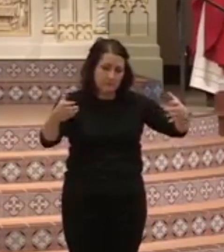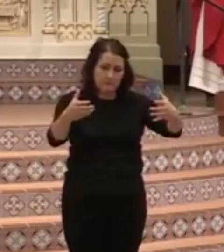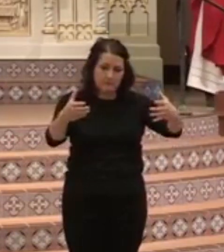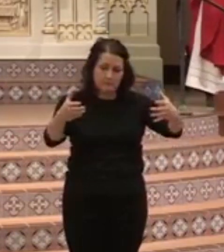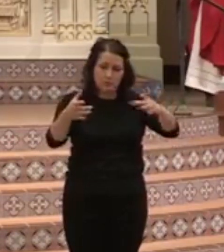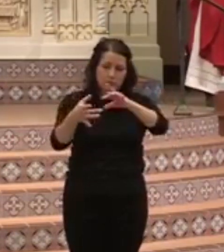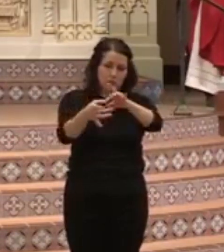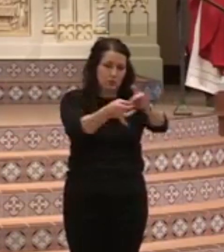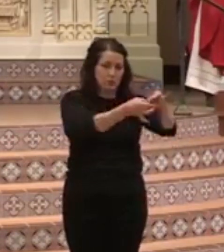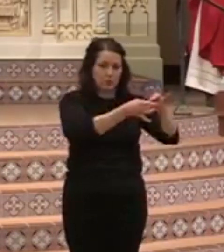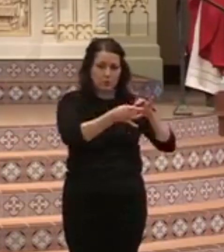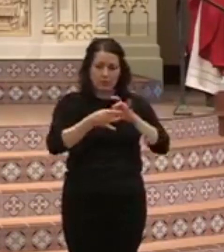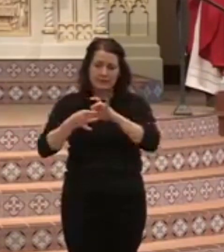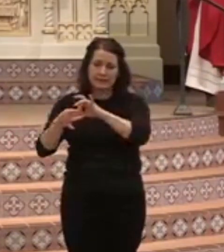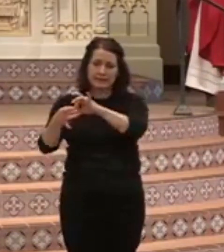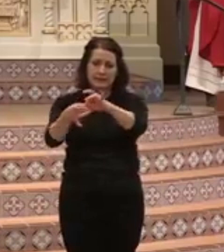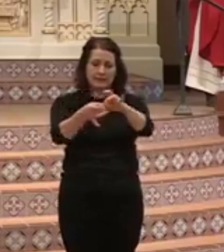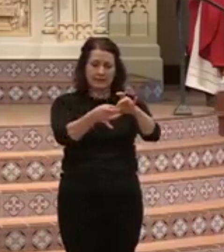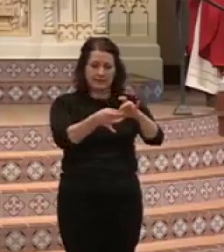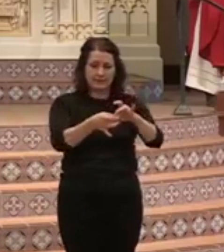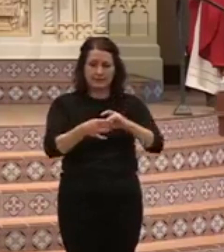church.